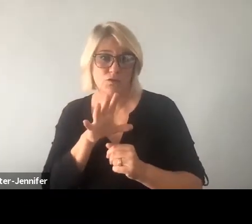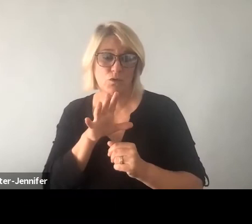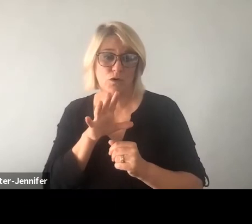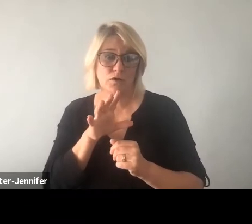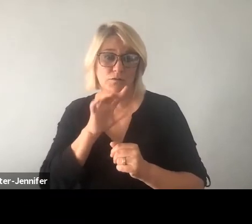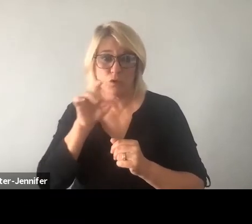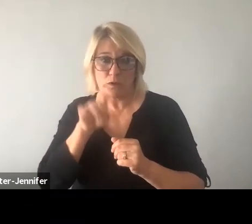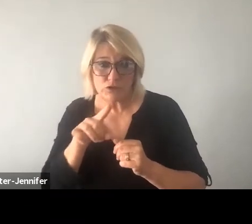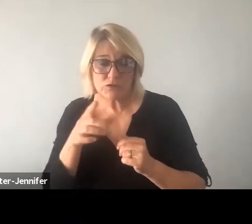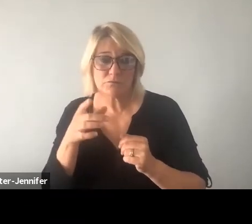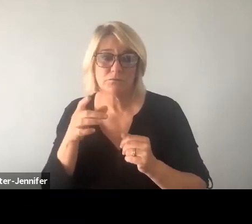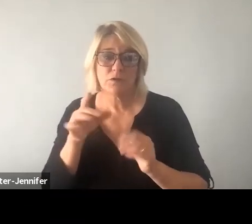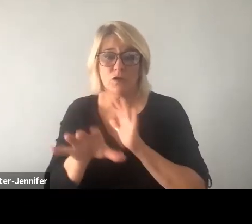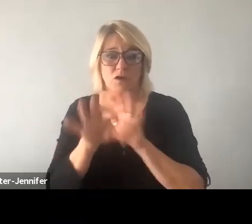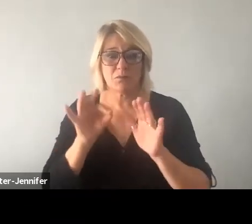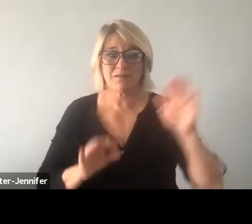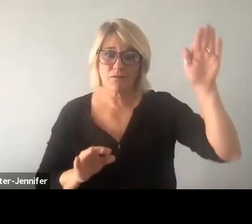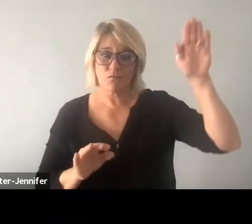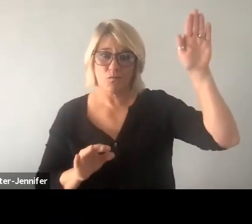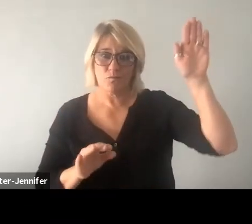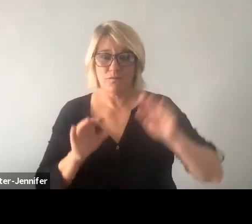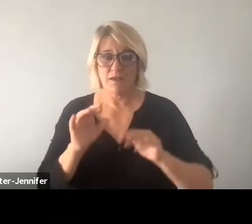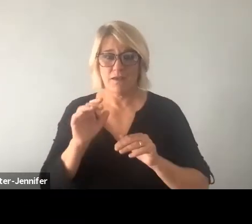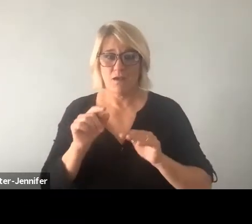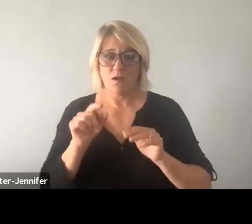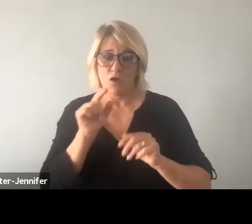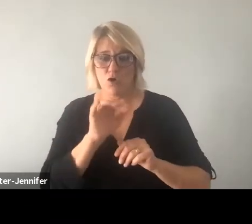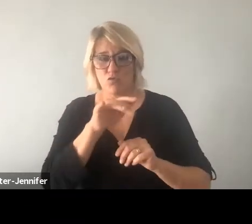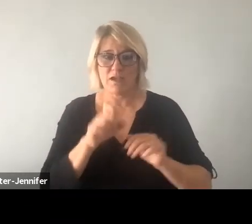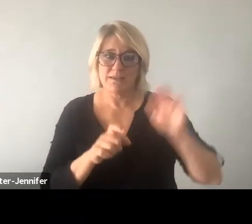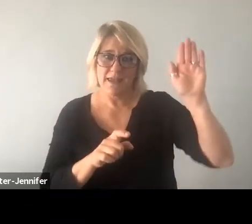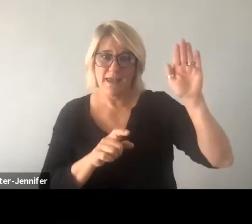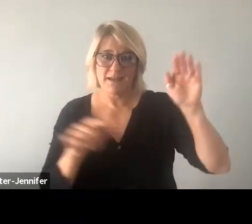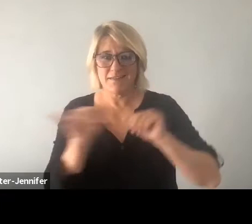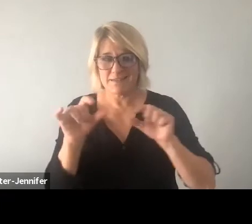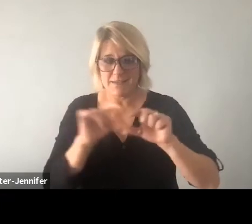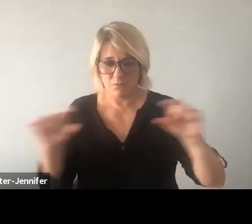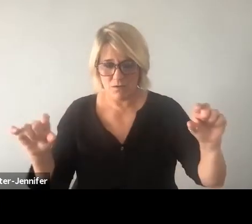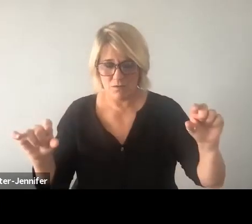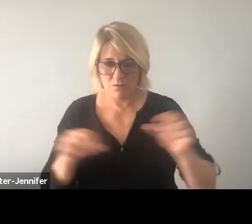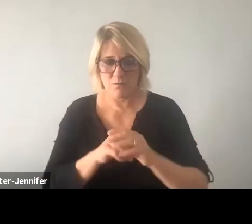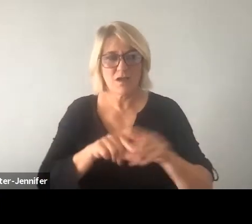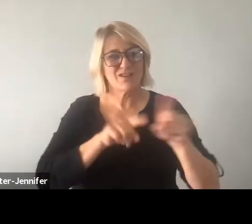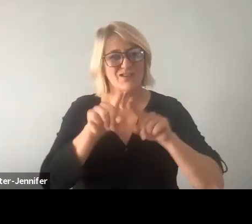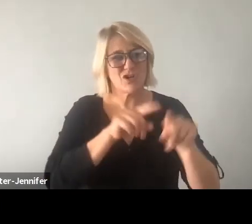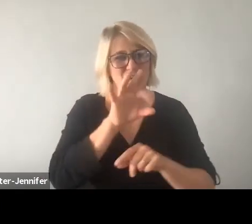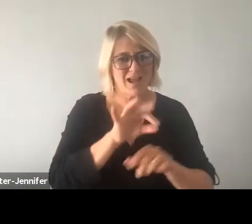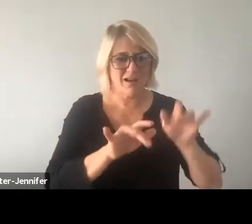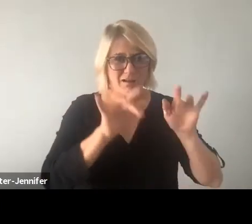can select the raise hand in that same menu bar, or press *9 or Alt-Y if you're using keystrokes.